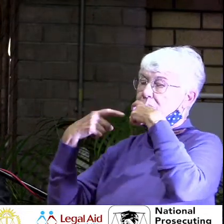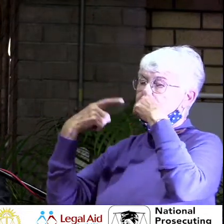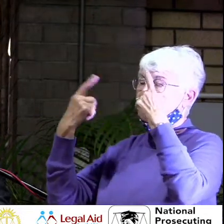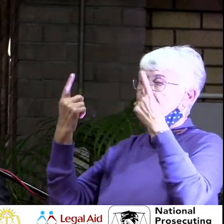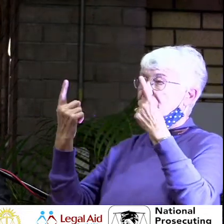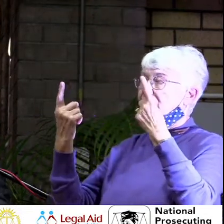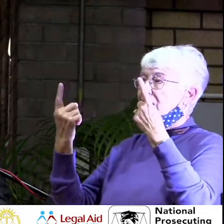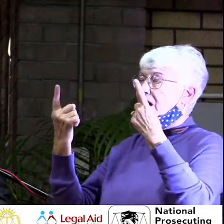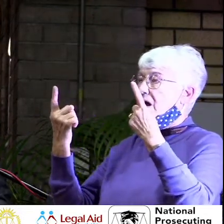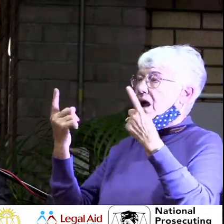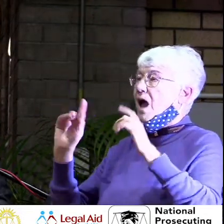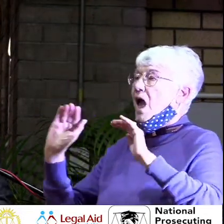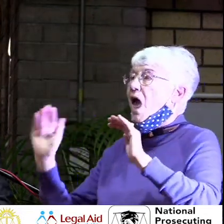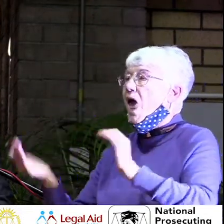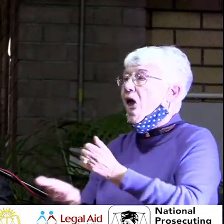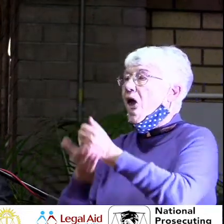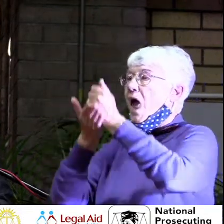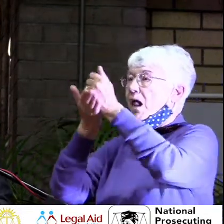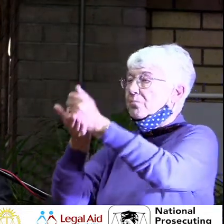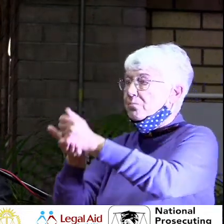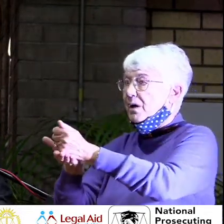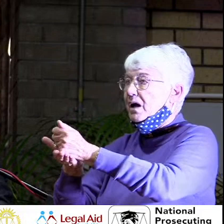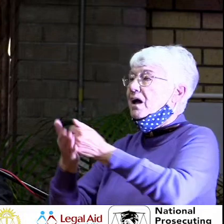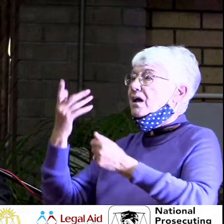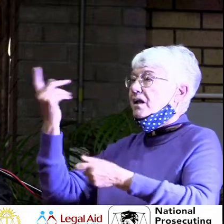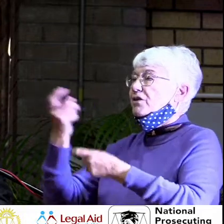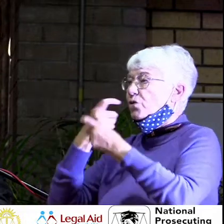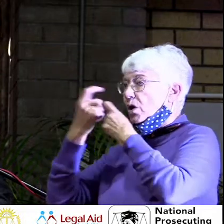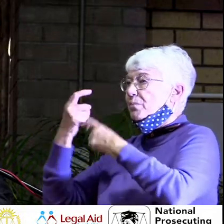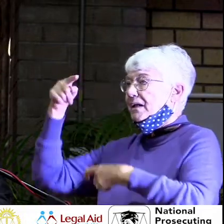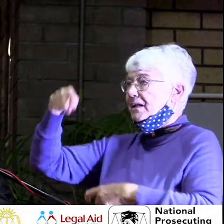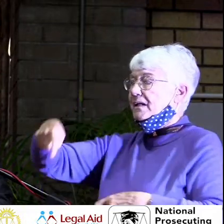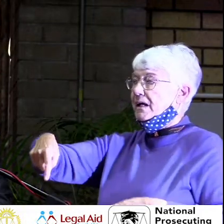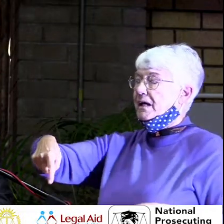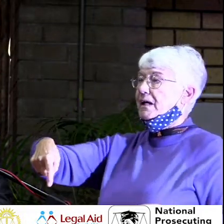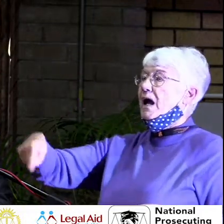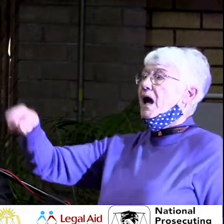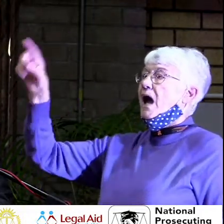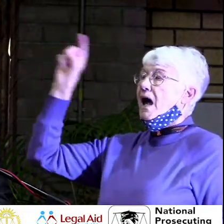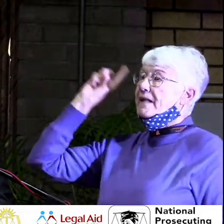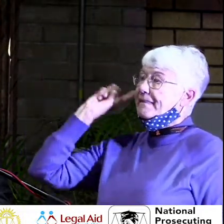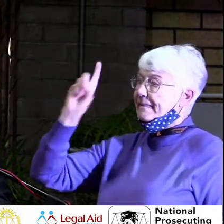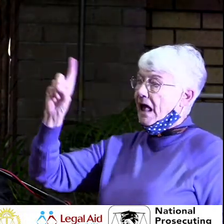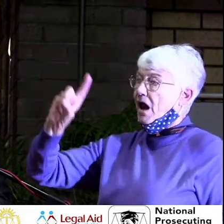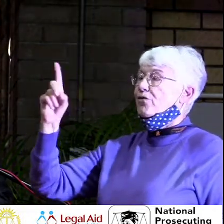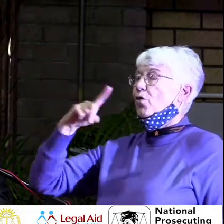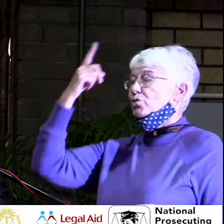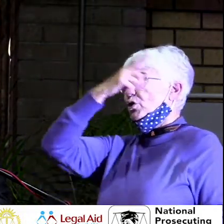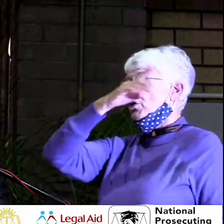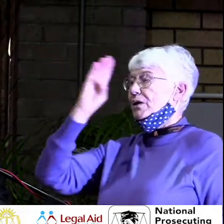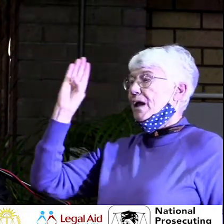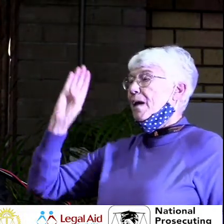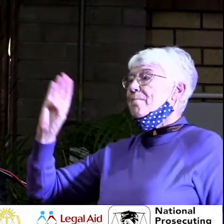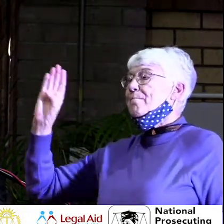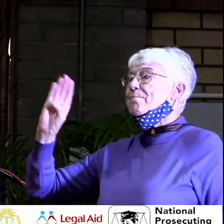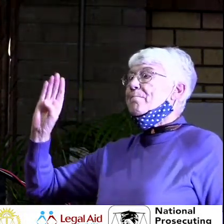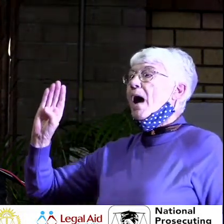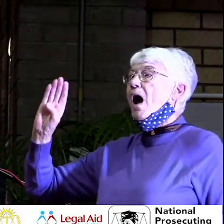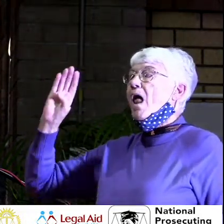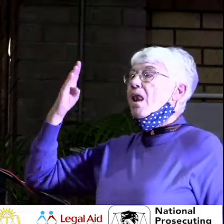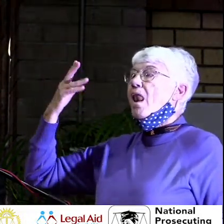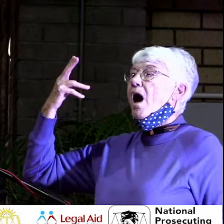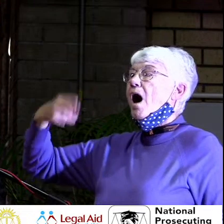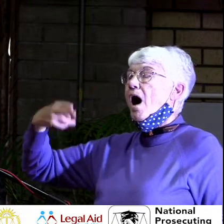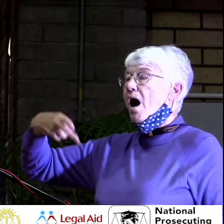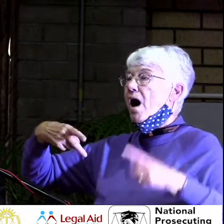in fact, it wasn't just Delft, it was Belha as well. And yeah, I mean, those are, we need to look